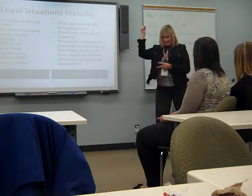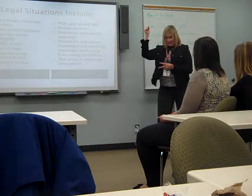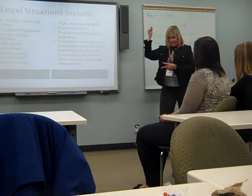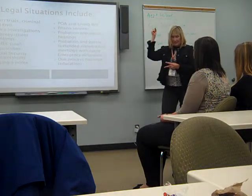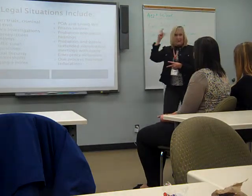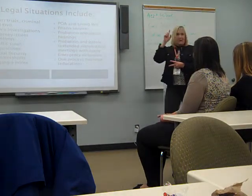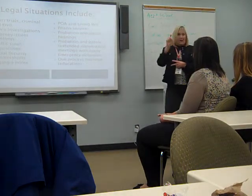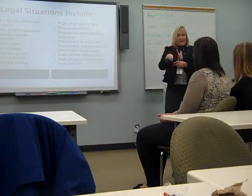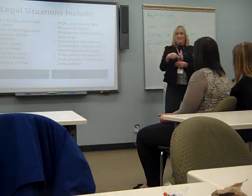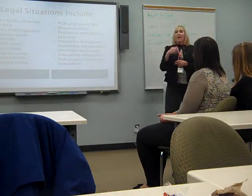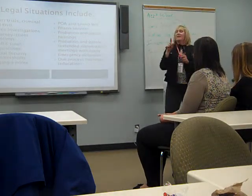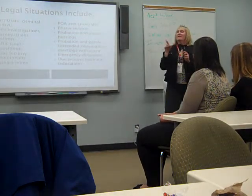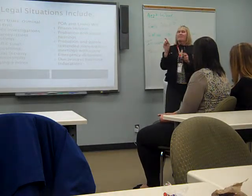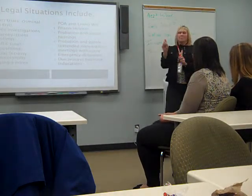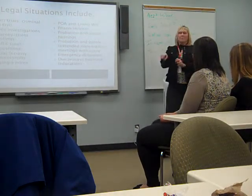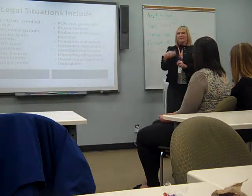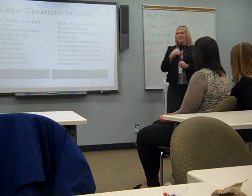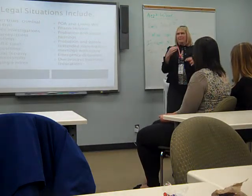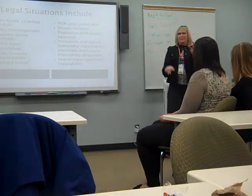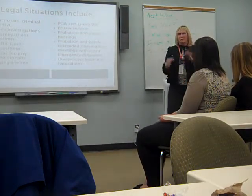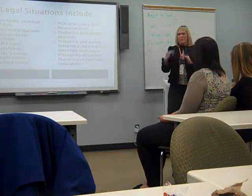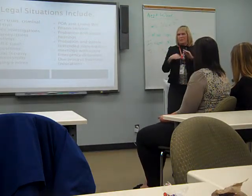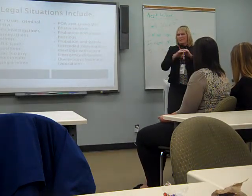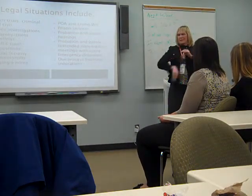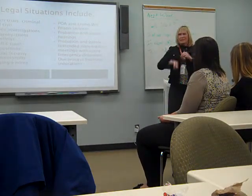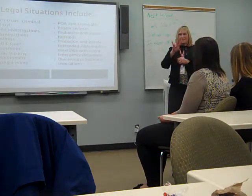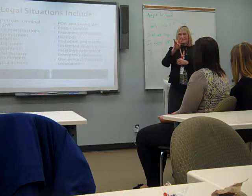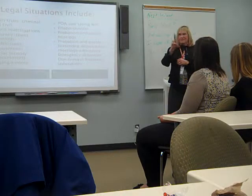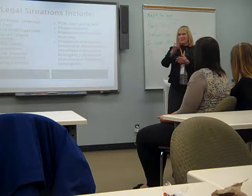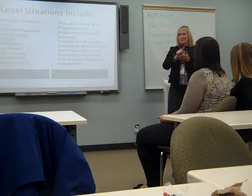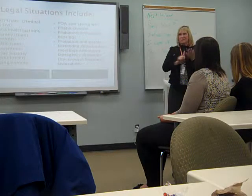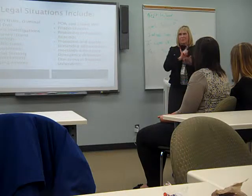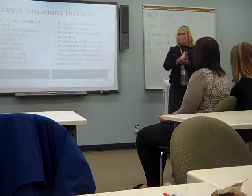When they take kids away from parents, they must